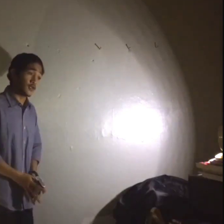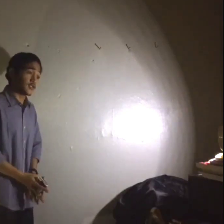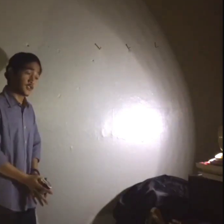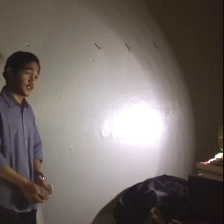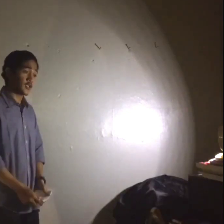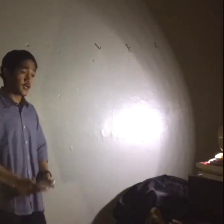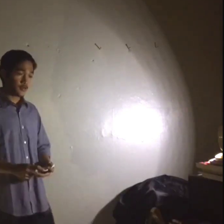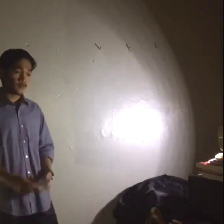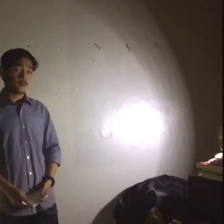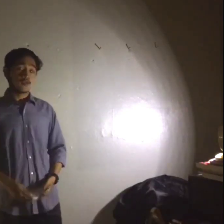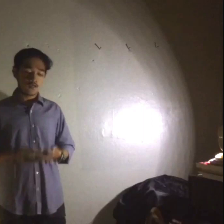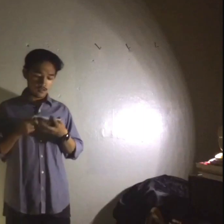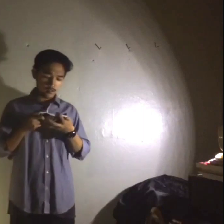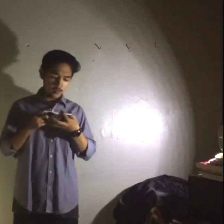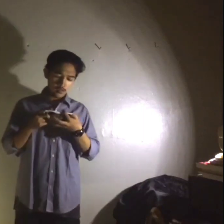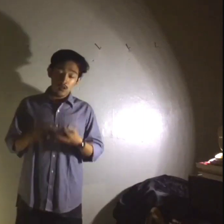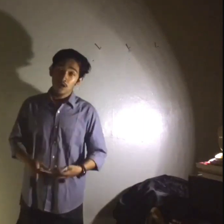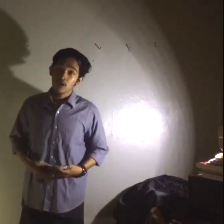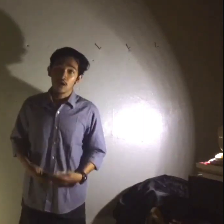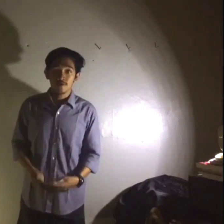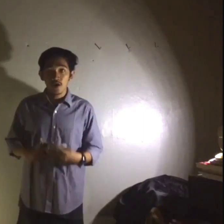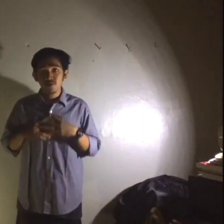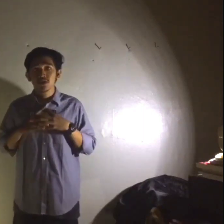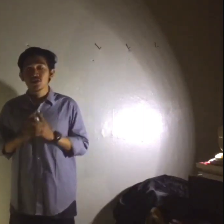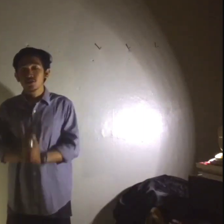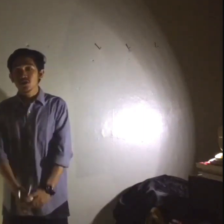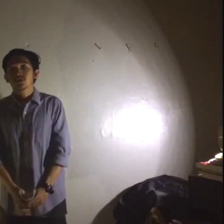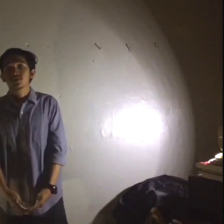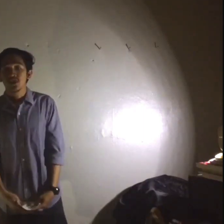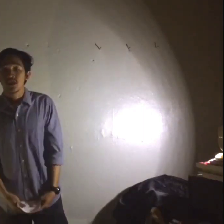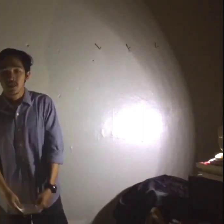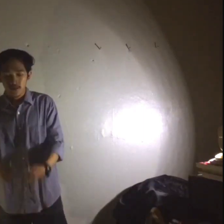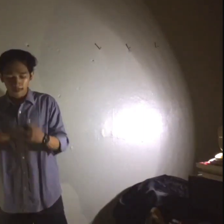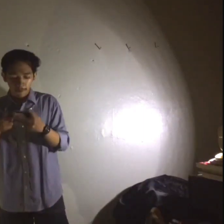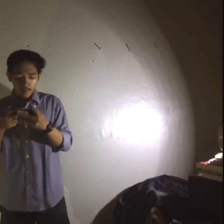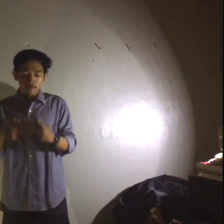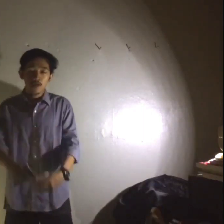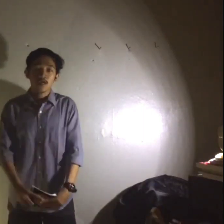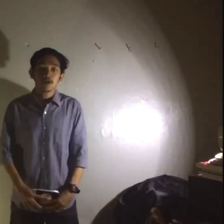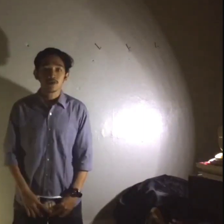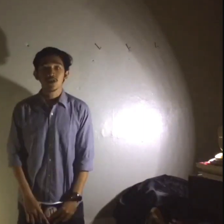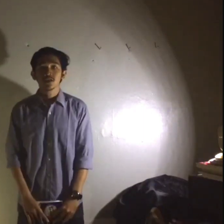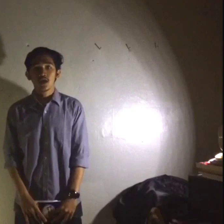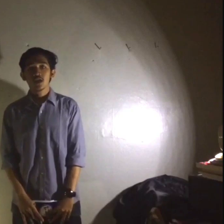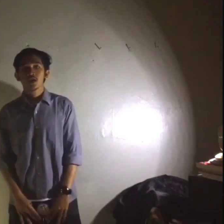today's agenda, and all of our participants today. Welcome to the Sign